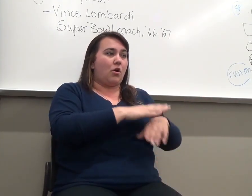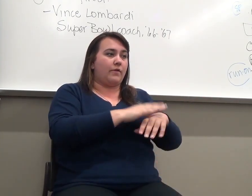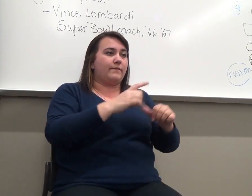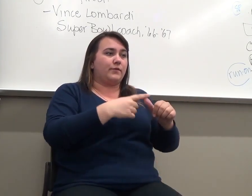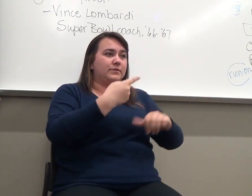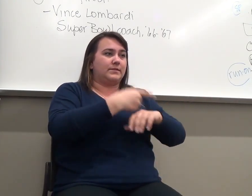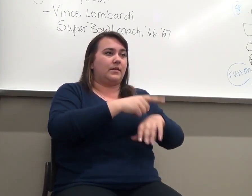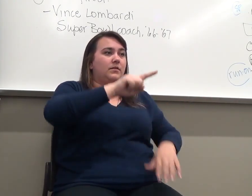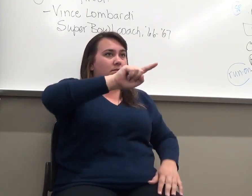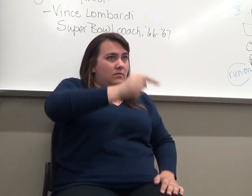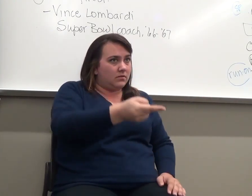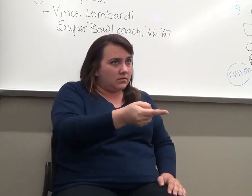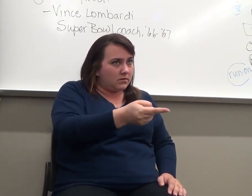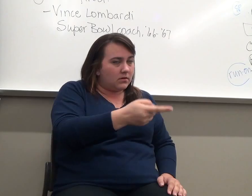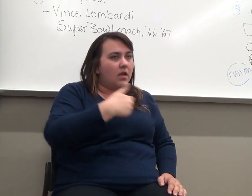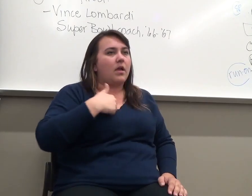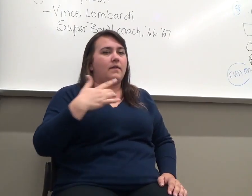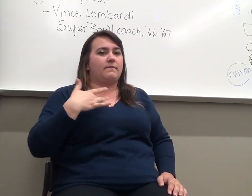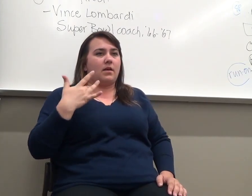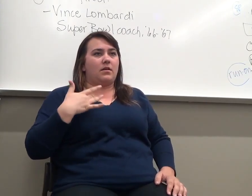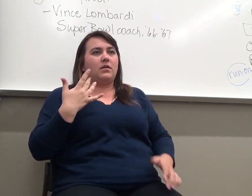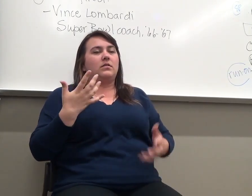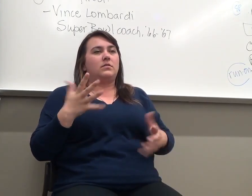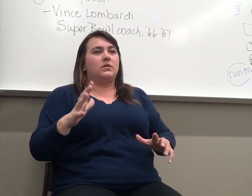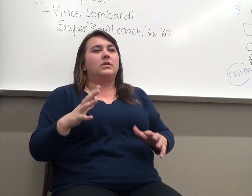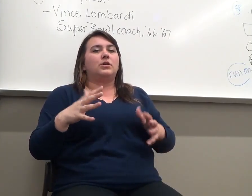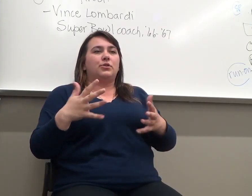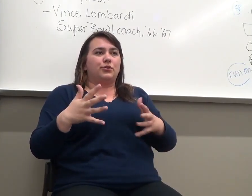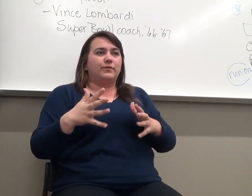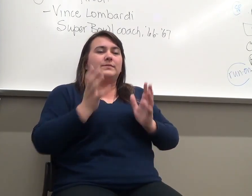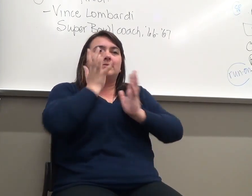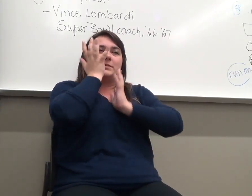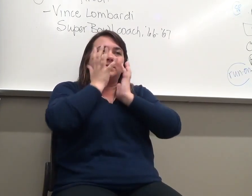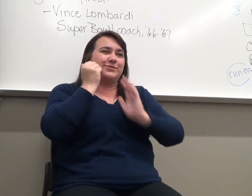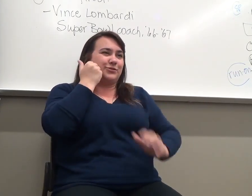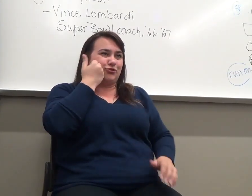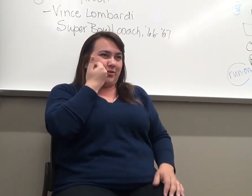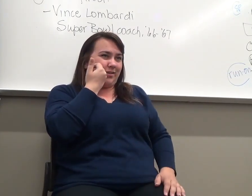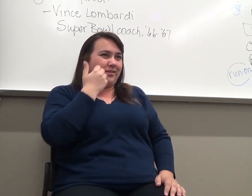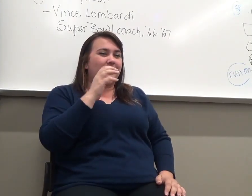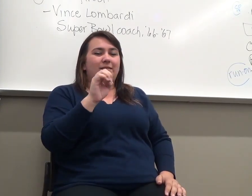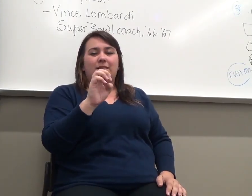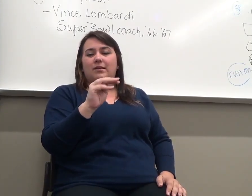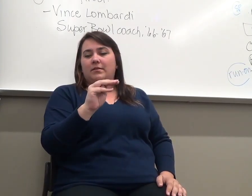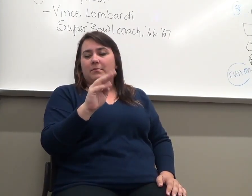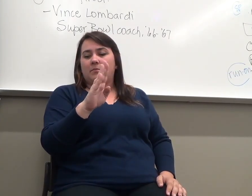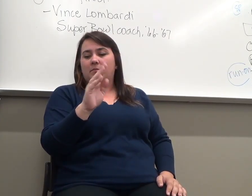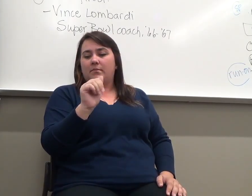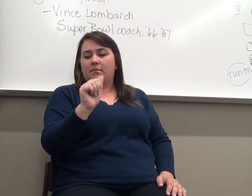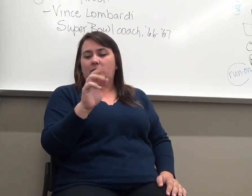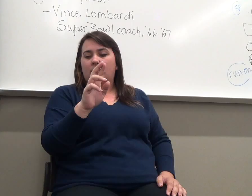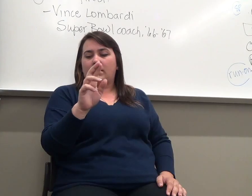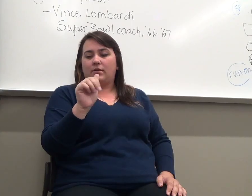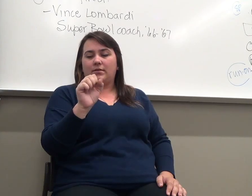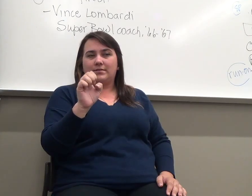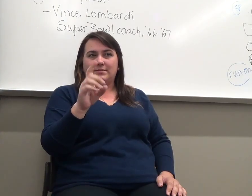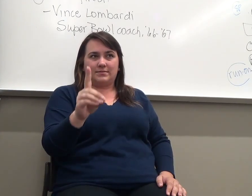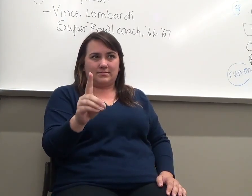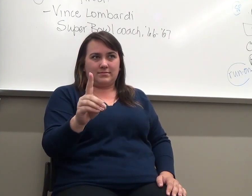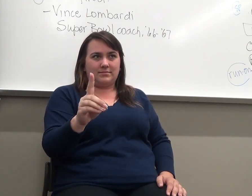comma, I felt nervous, embarrassed, and shy. This embarrassed, that's one of those, one thing I didn't put up here on the spelling list that a